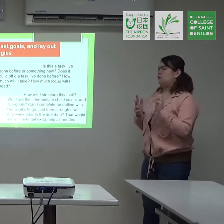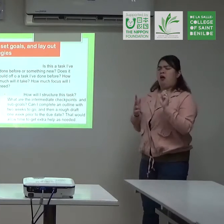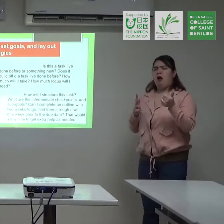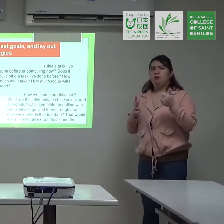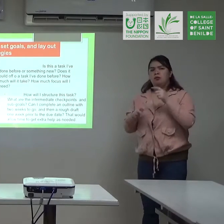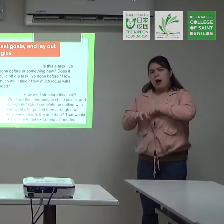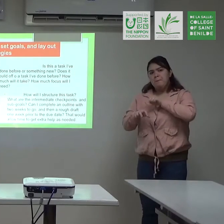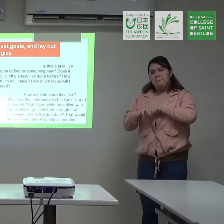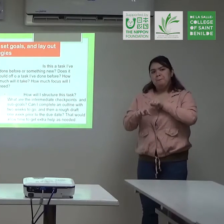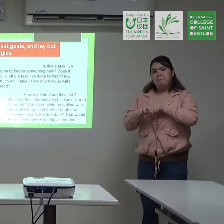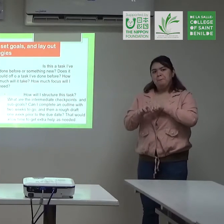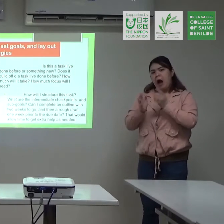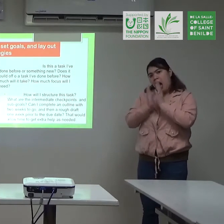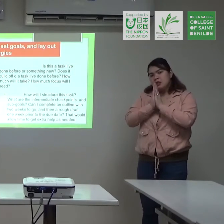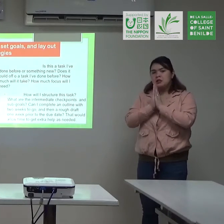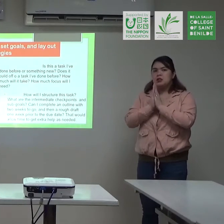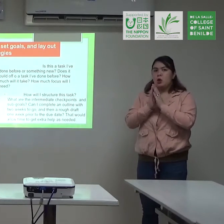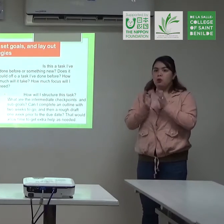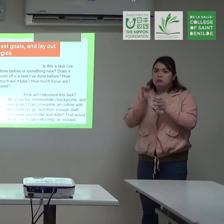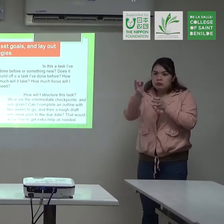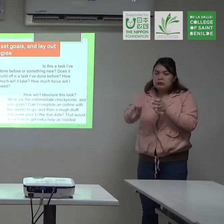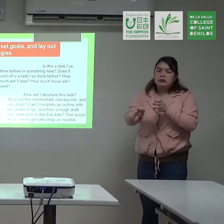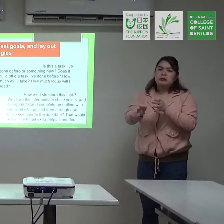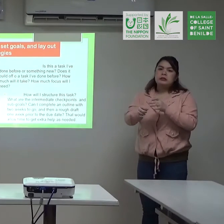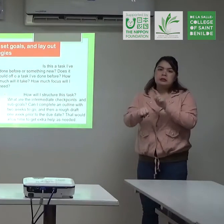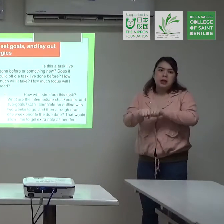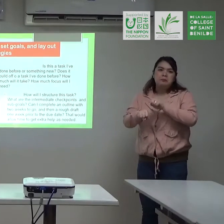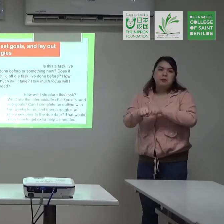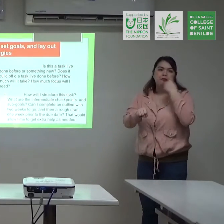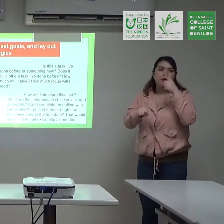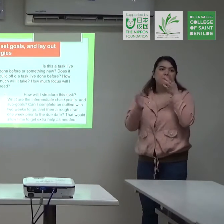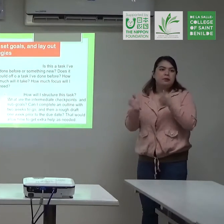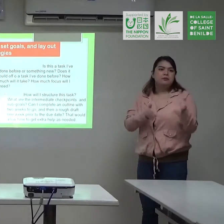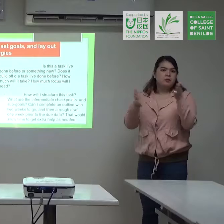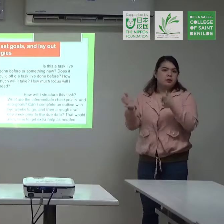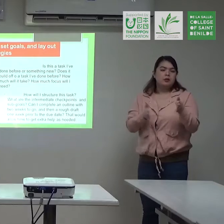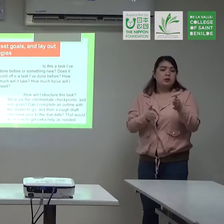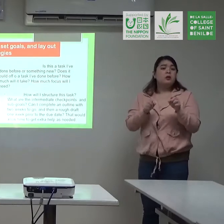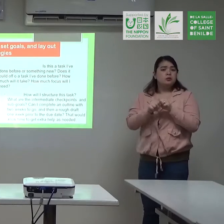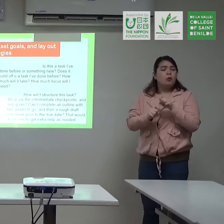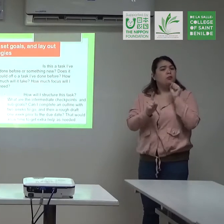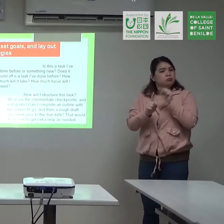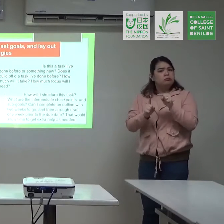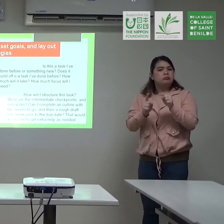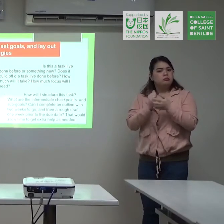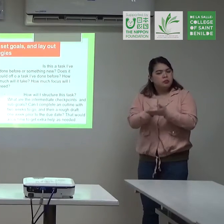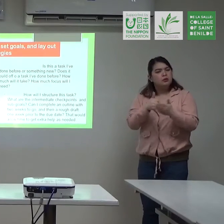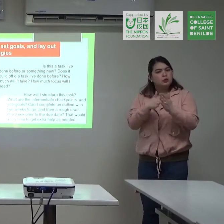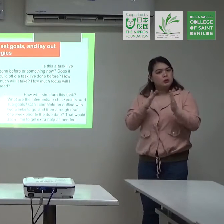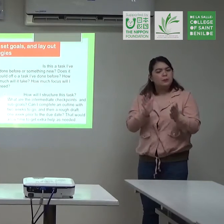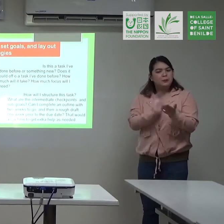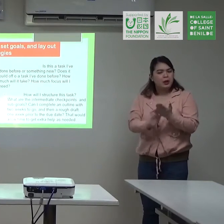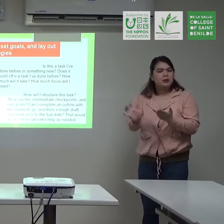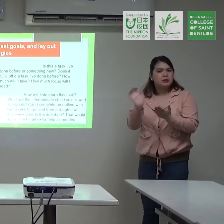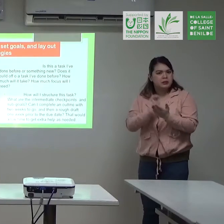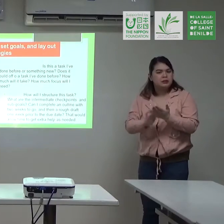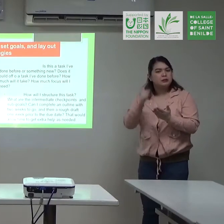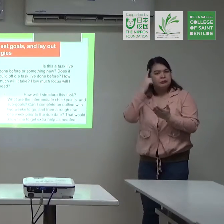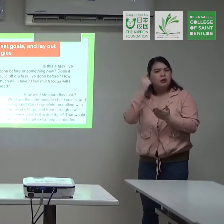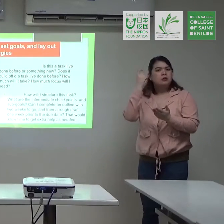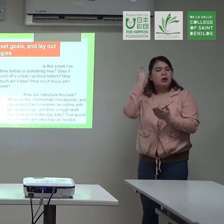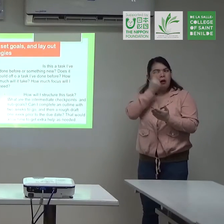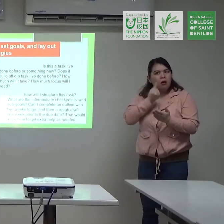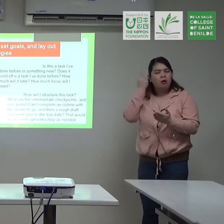time to get extra help as needed? So the students are able to practice and come up with these